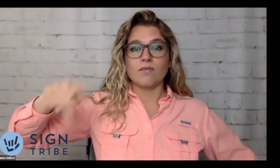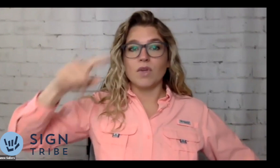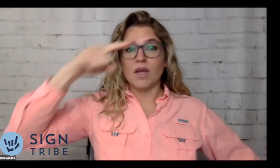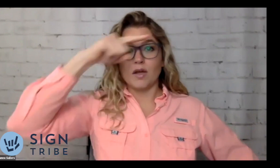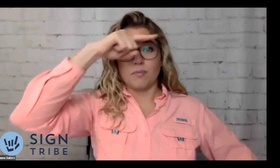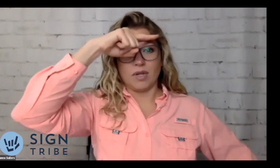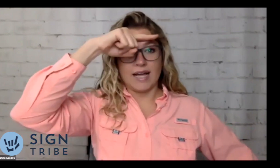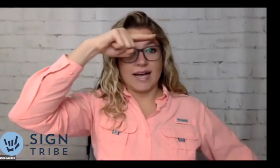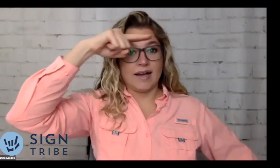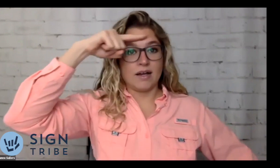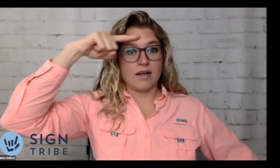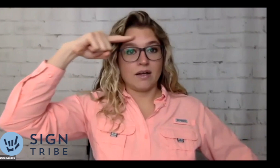Black.